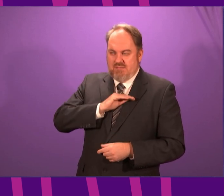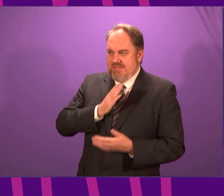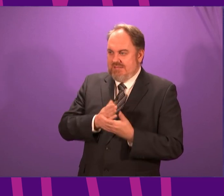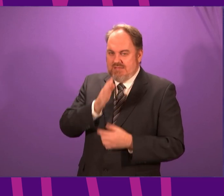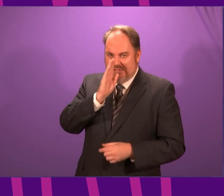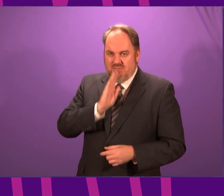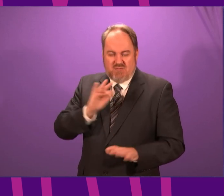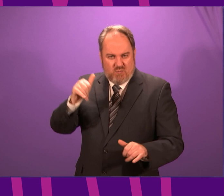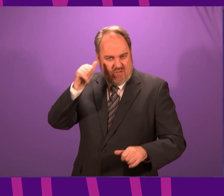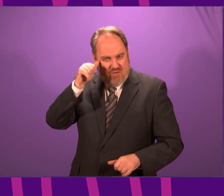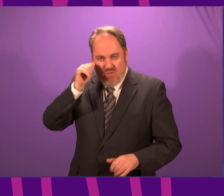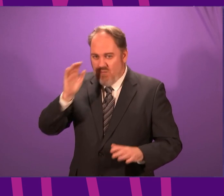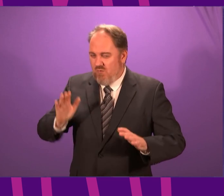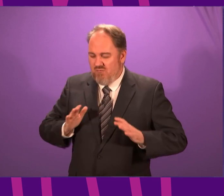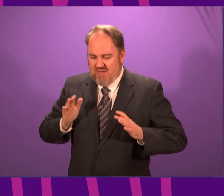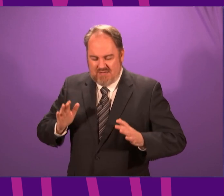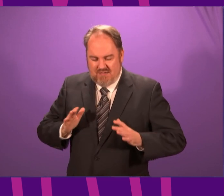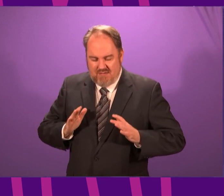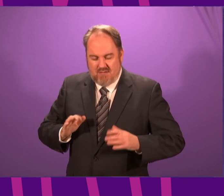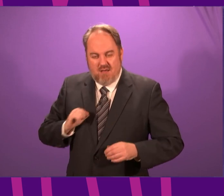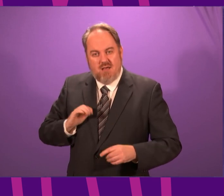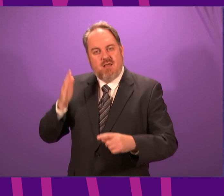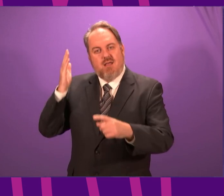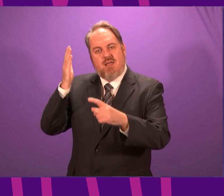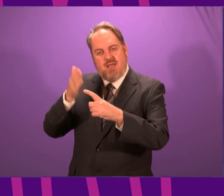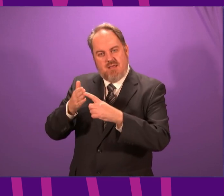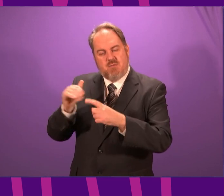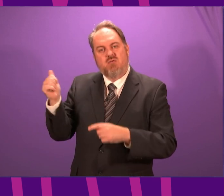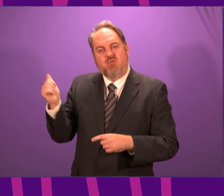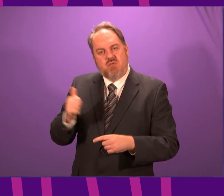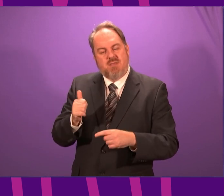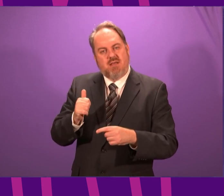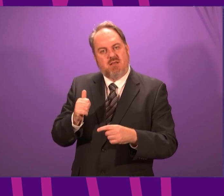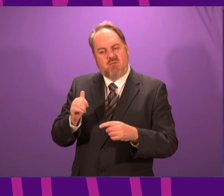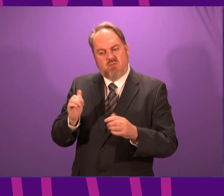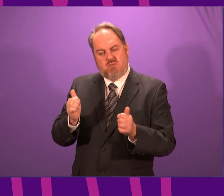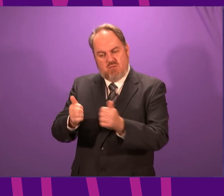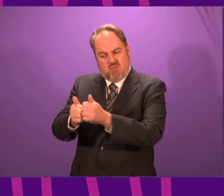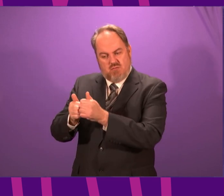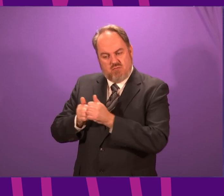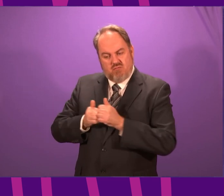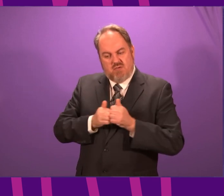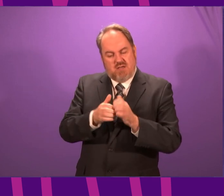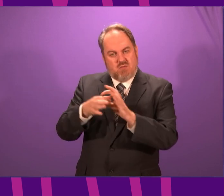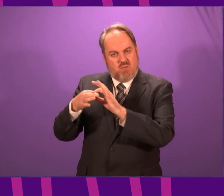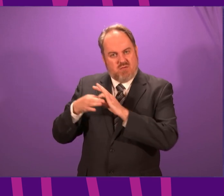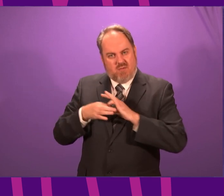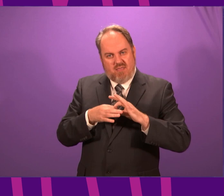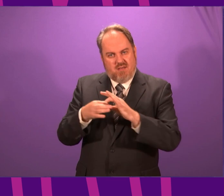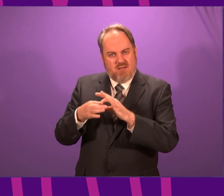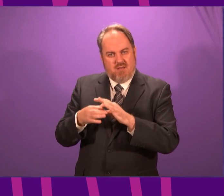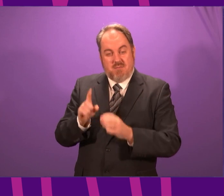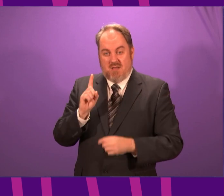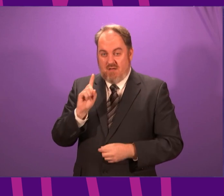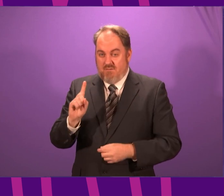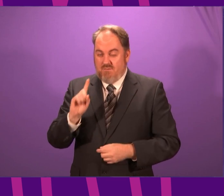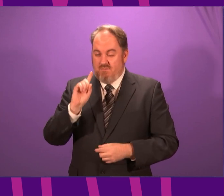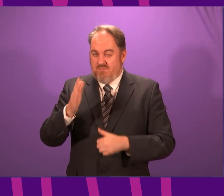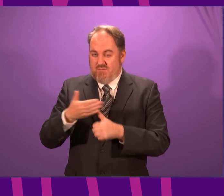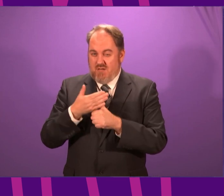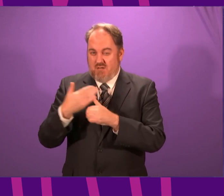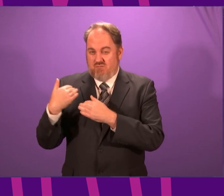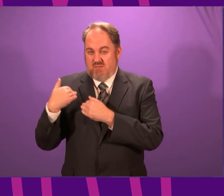we agree that we should strive for a consensus, but our first duty is collectively to get this